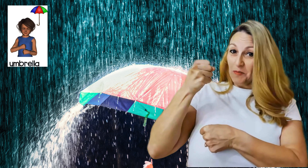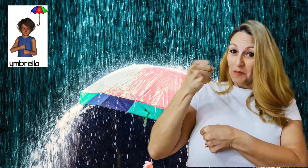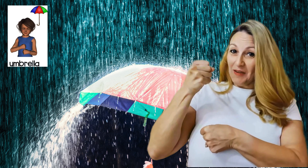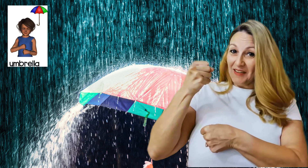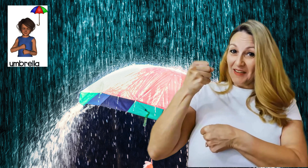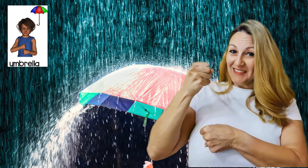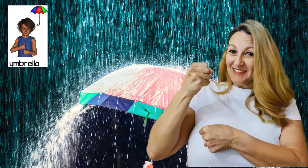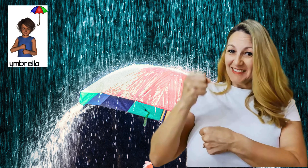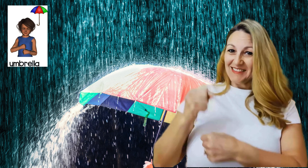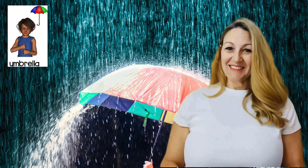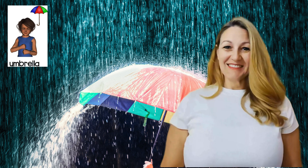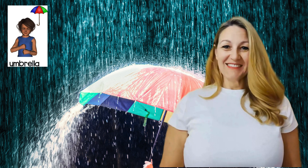Umbrella.